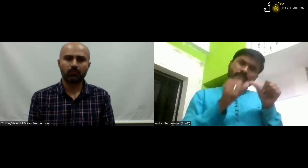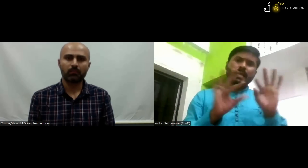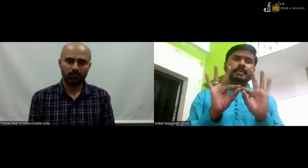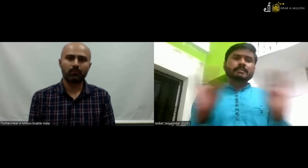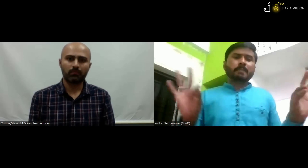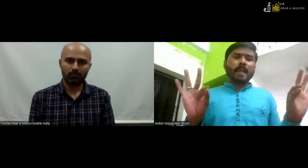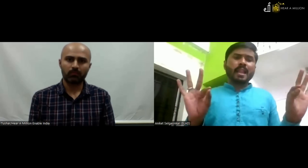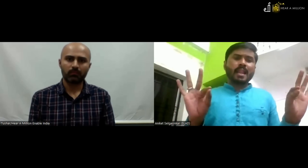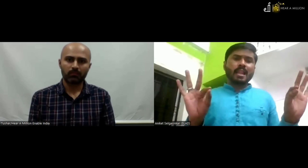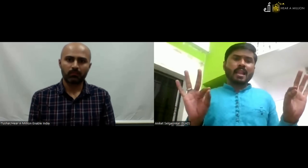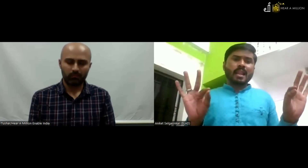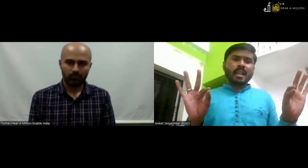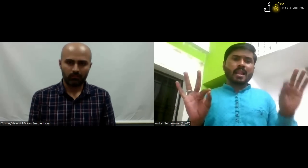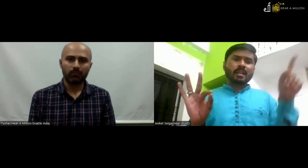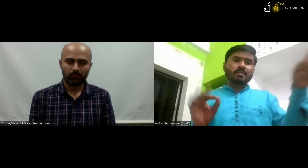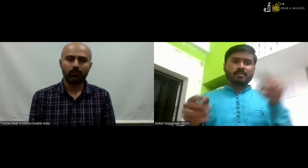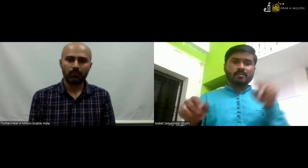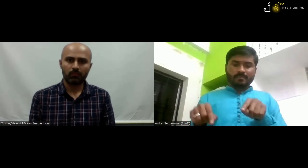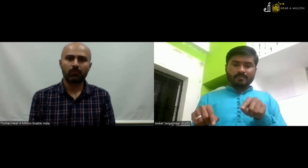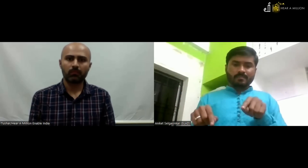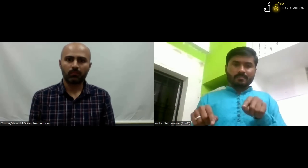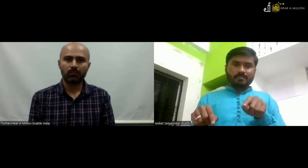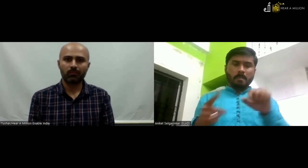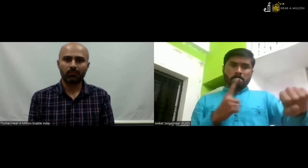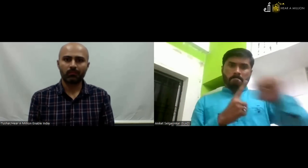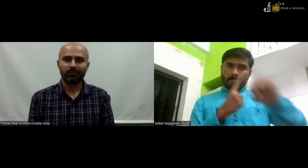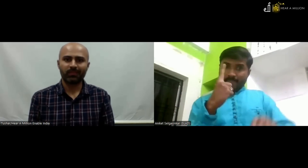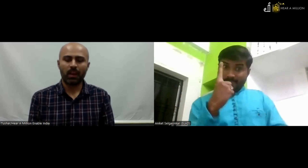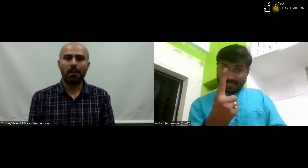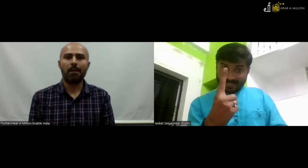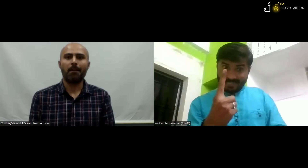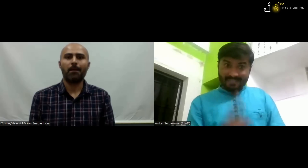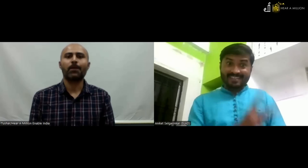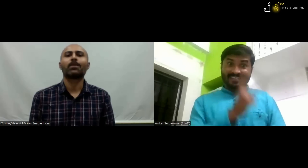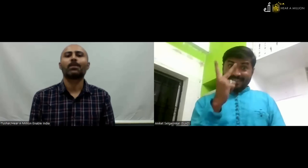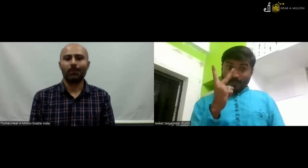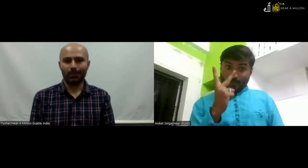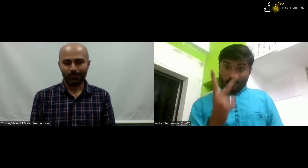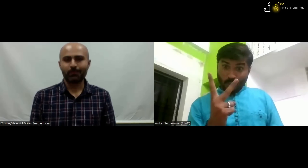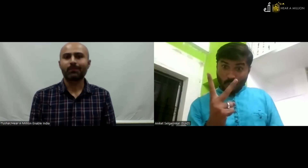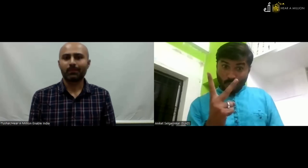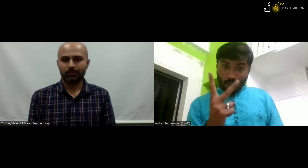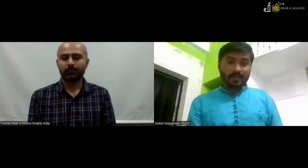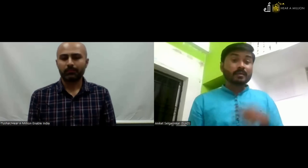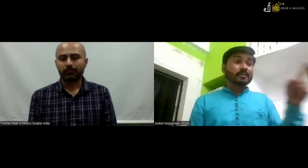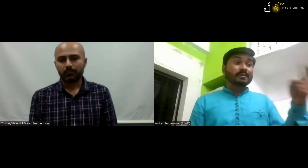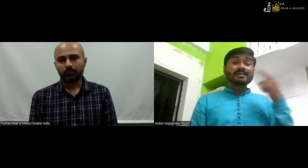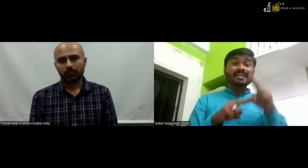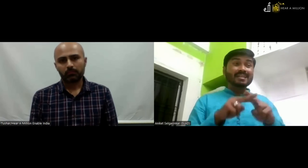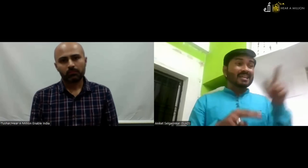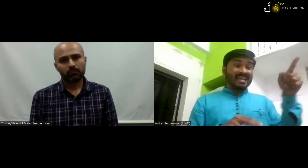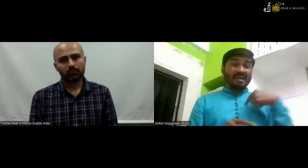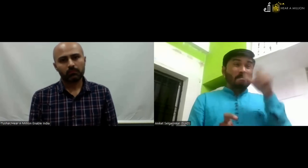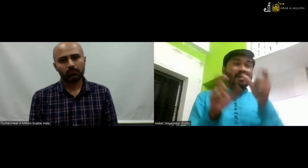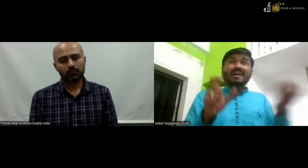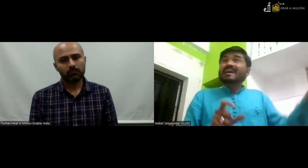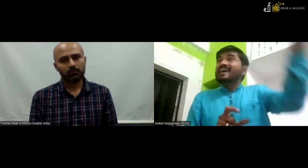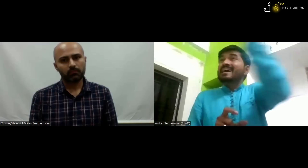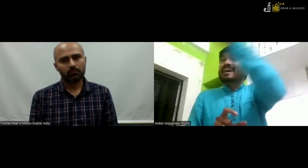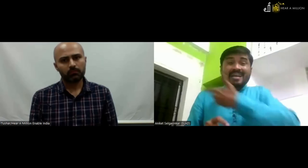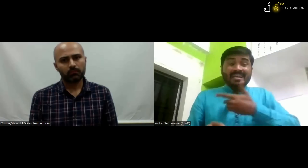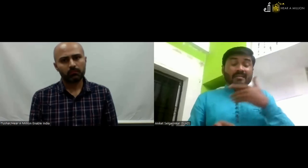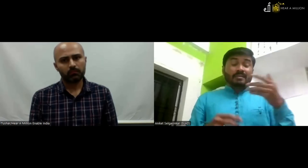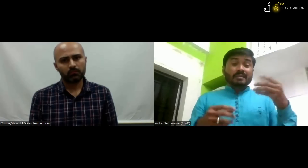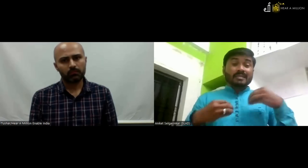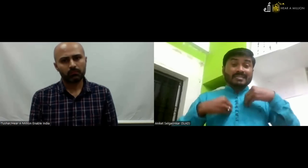You can provide that. You need to decide whether you would be providing license to us, or whether you would be making monthly payment to our